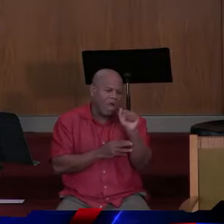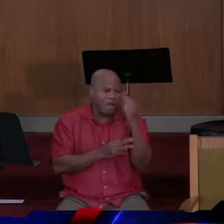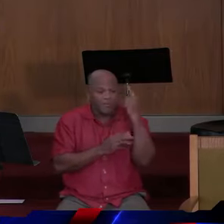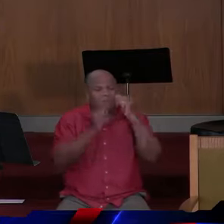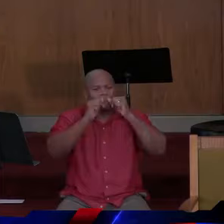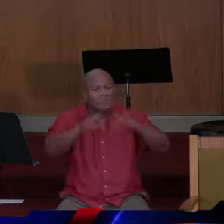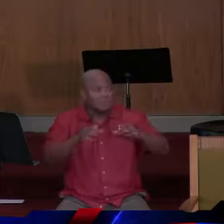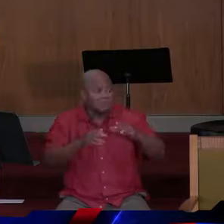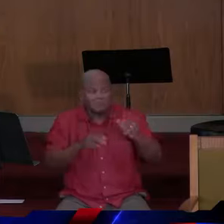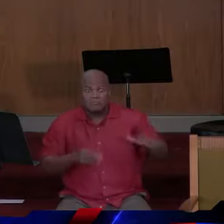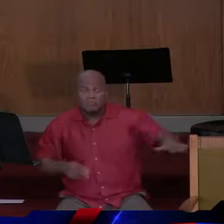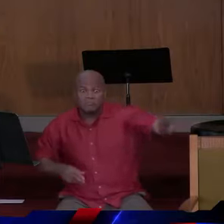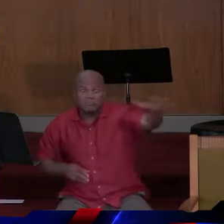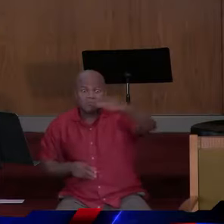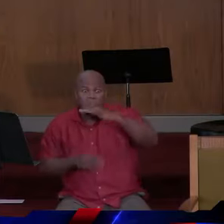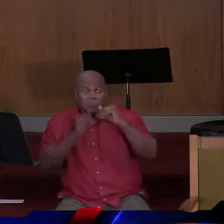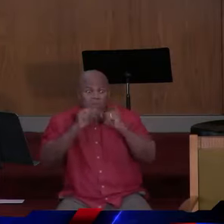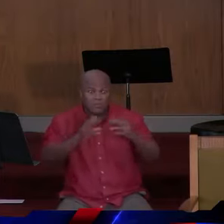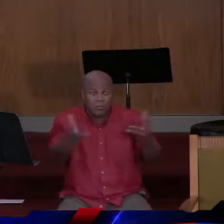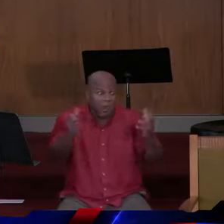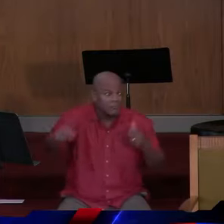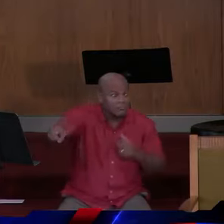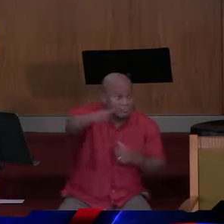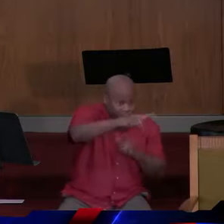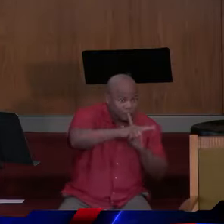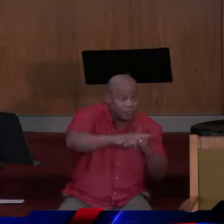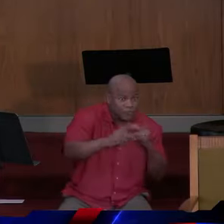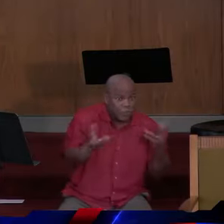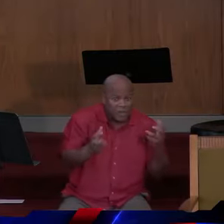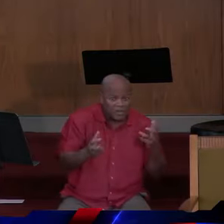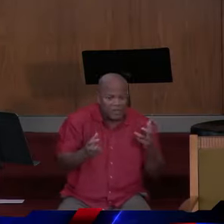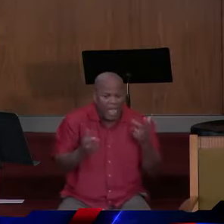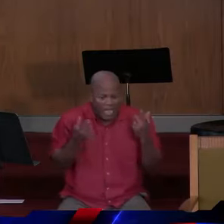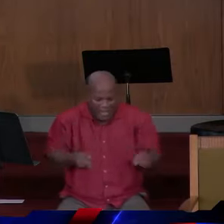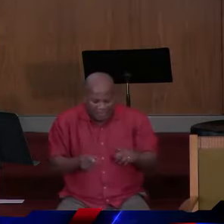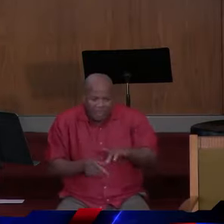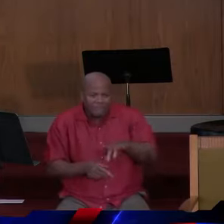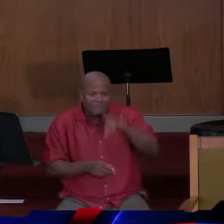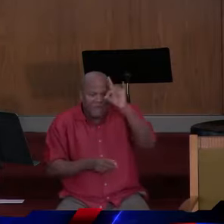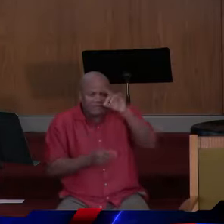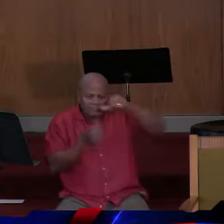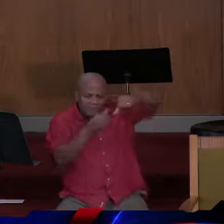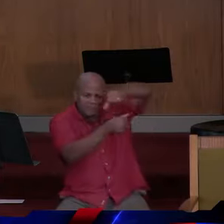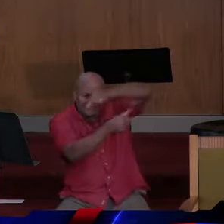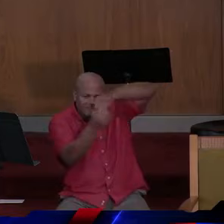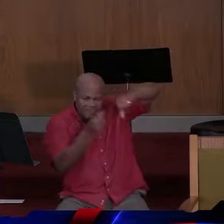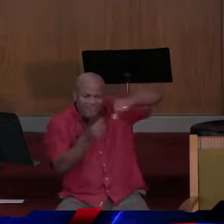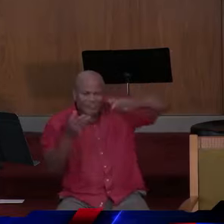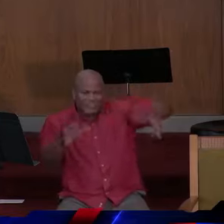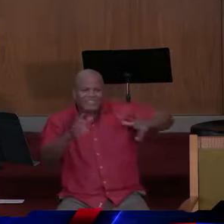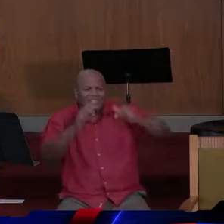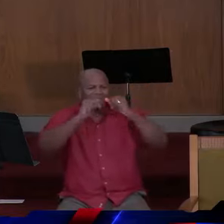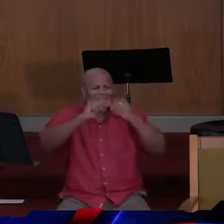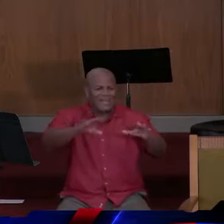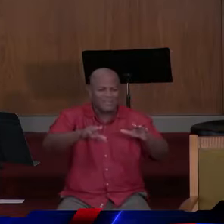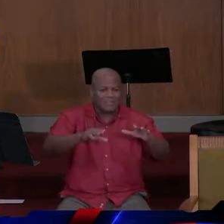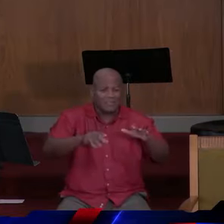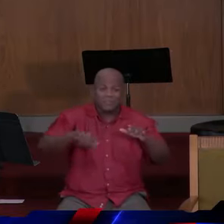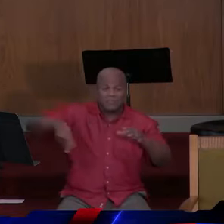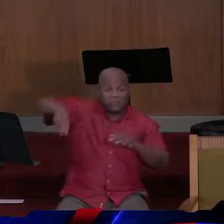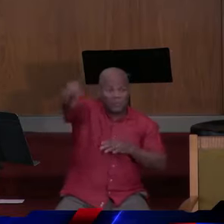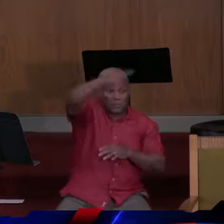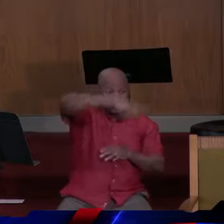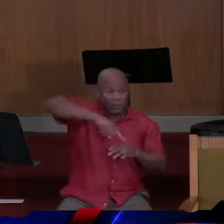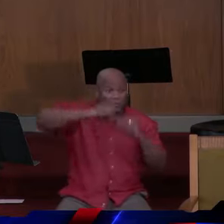all want to be blessed. Come on, somebody. And we just discovered that the fellowship is blessed, and we're blessed to